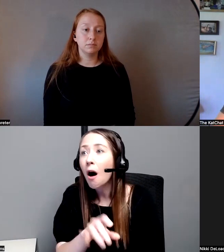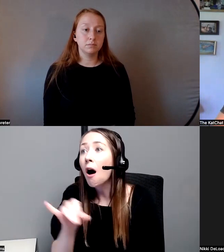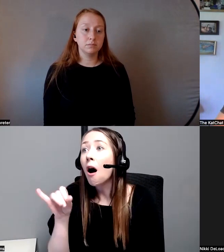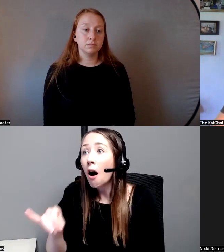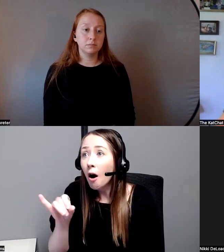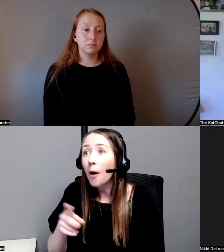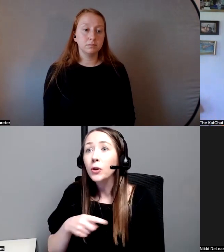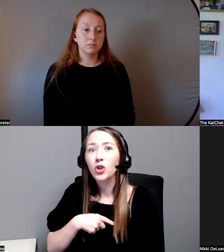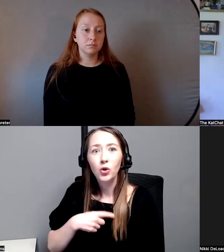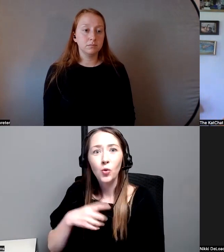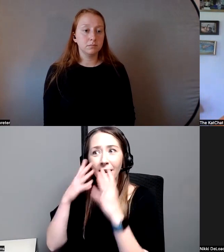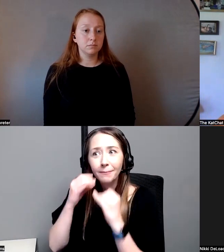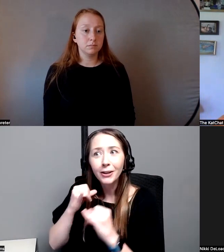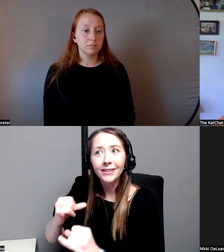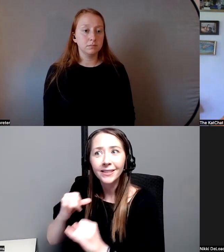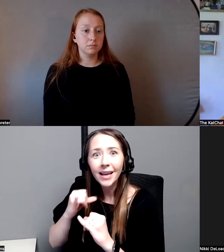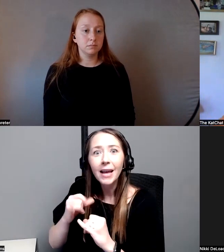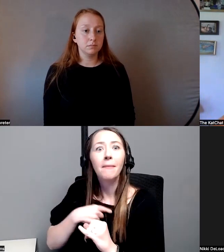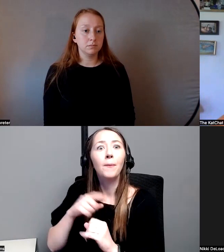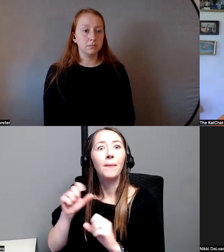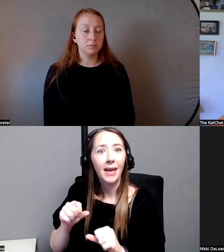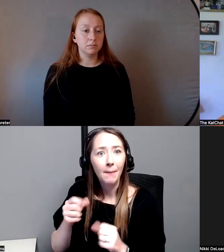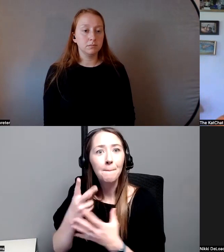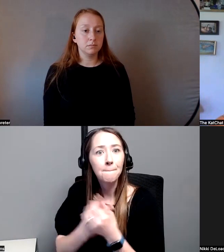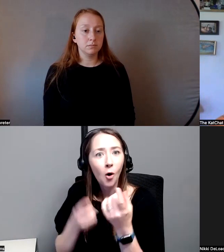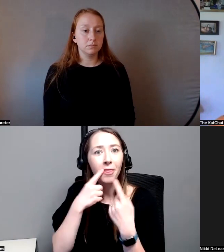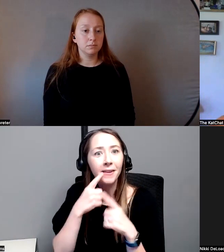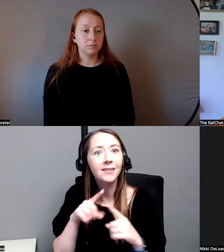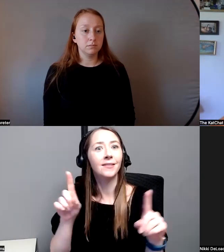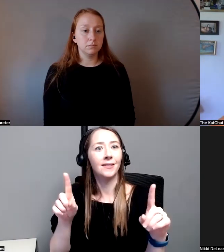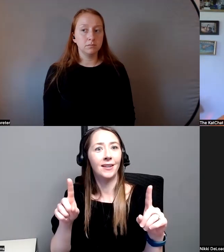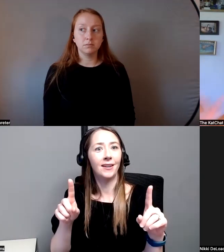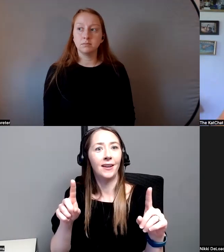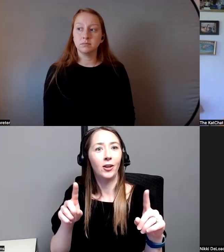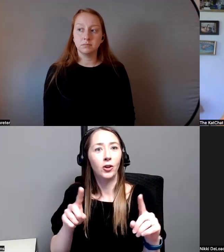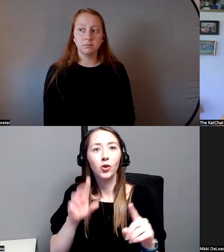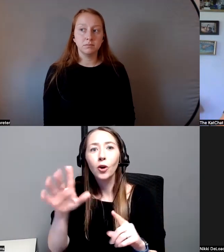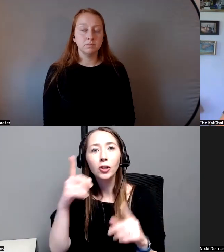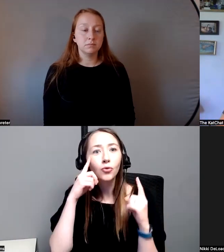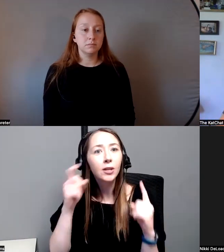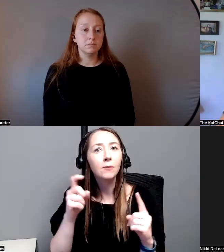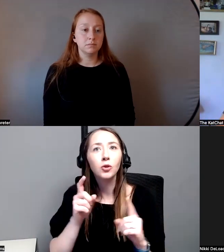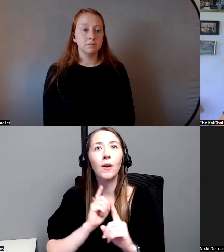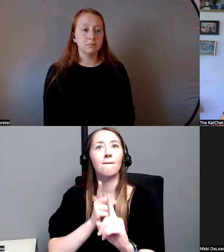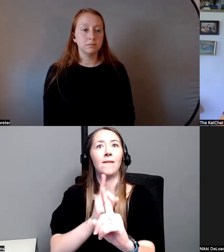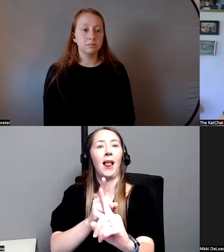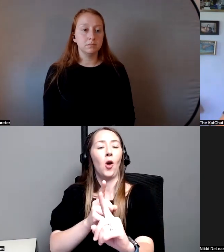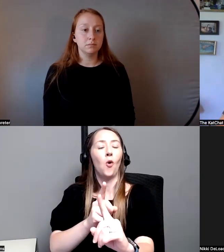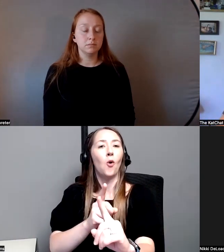matter what you've been through. You can rise up, you can get out there, you can follow your dreams, you can follow your heart,